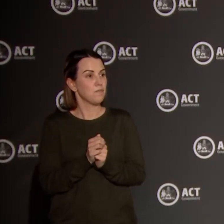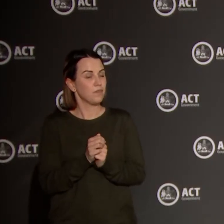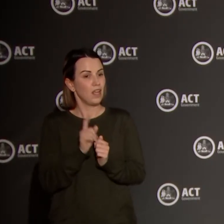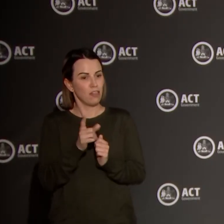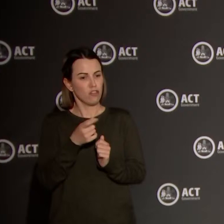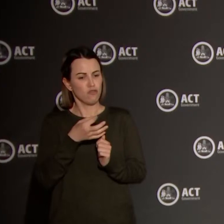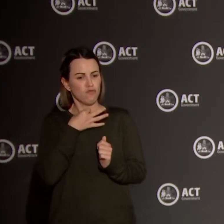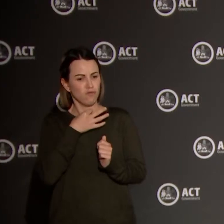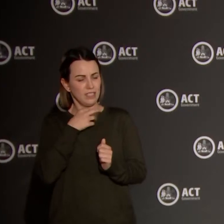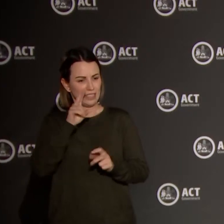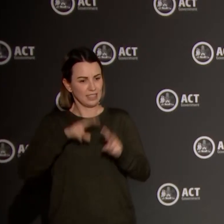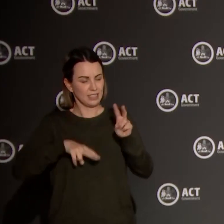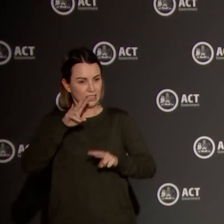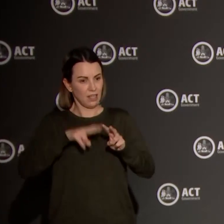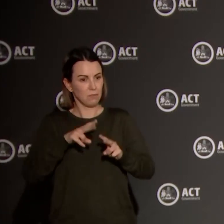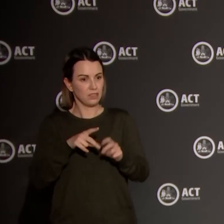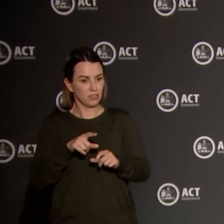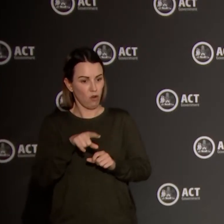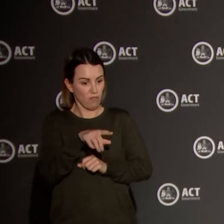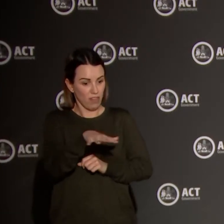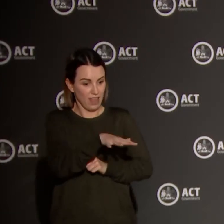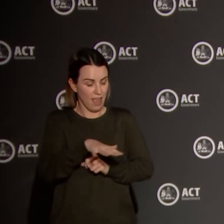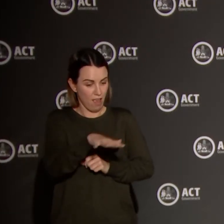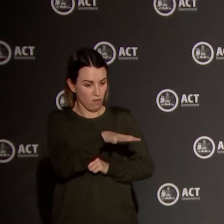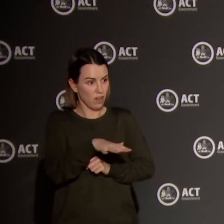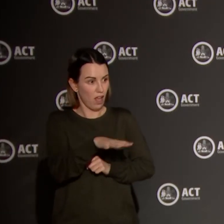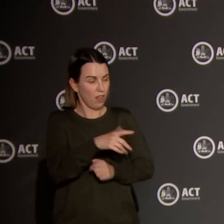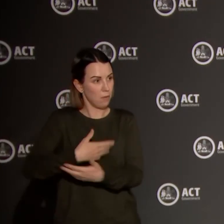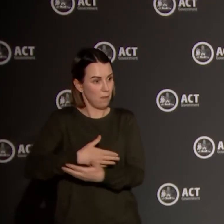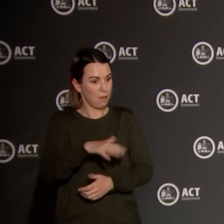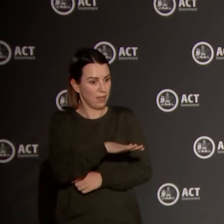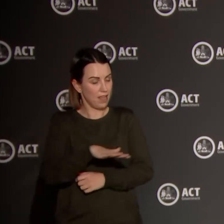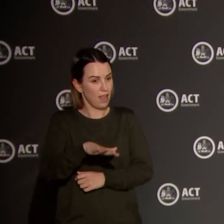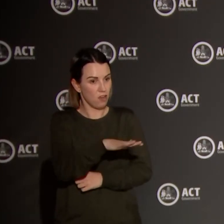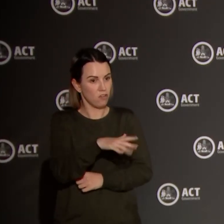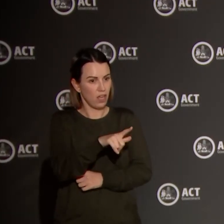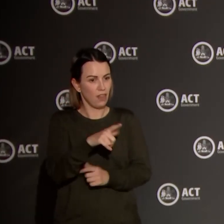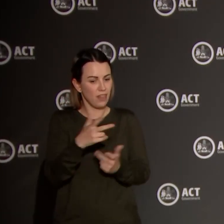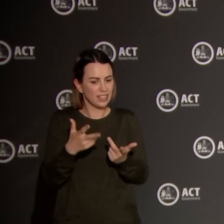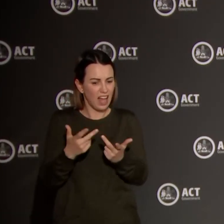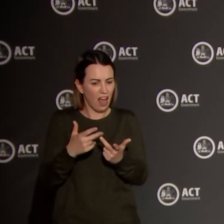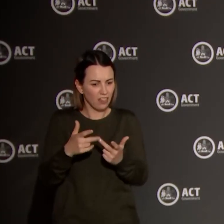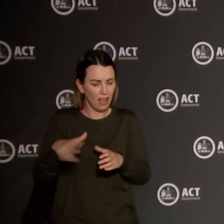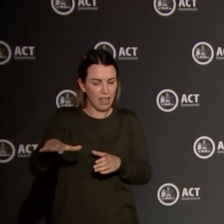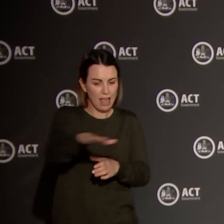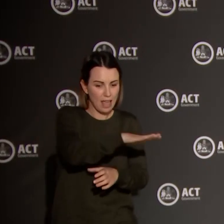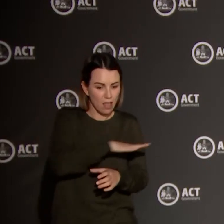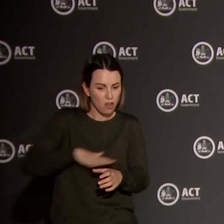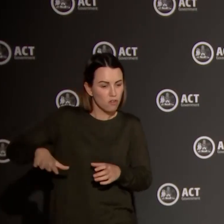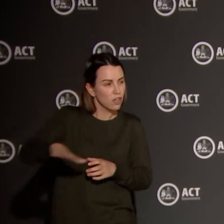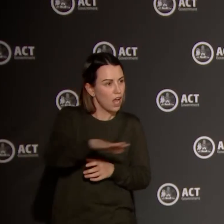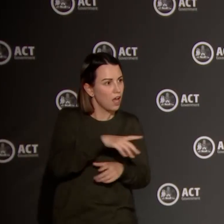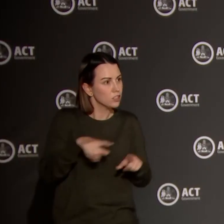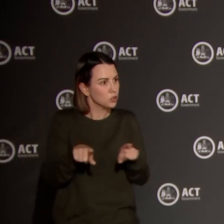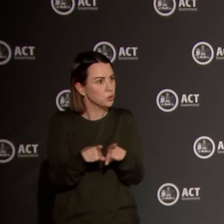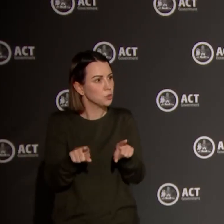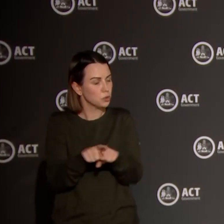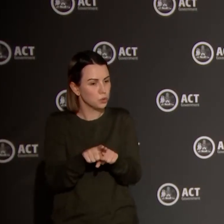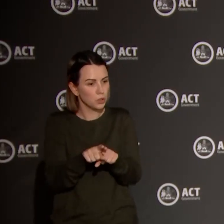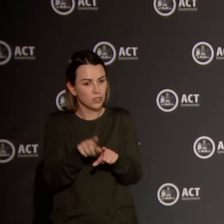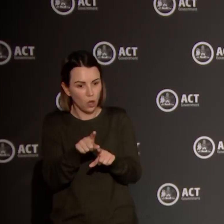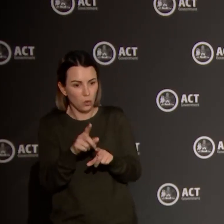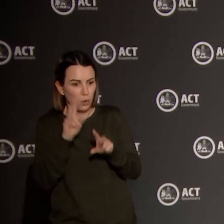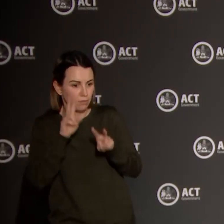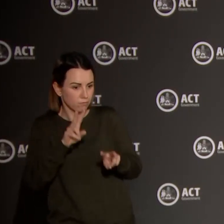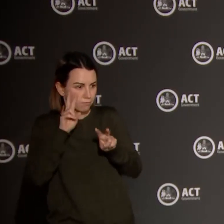risk assessment of the nursery also expands into some of those common areas that surround where people might be spending time. So that's all in flight at this